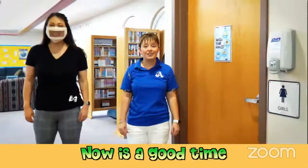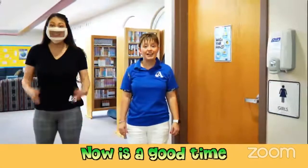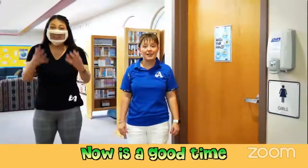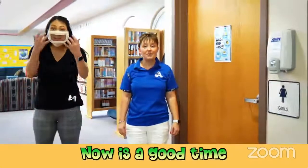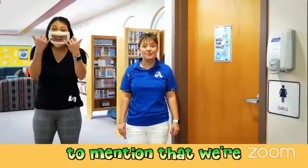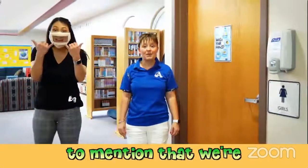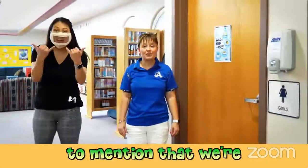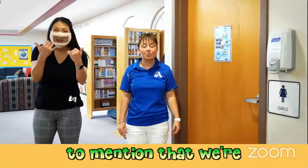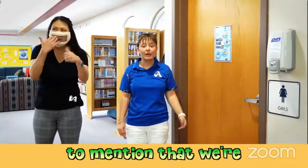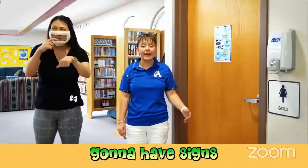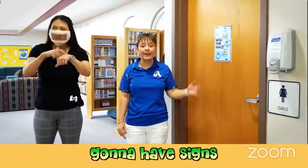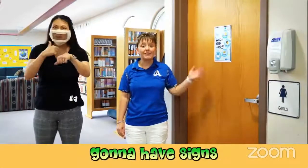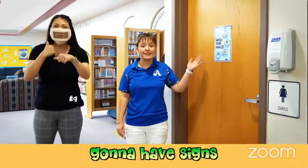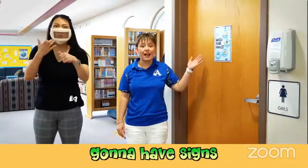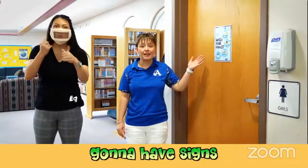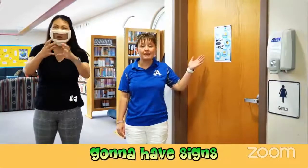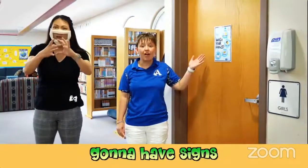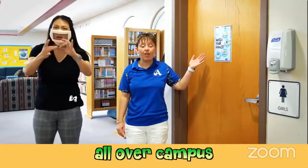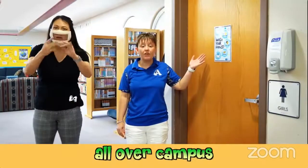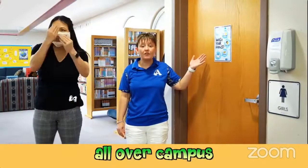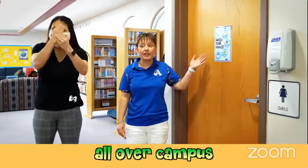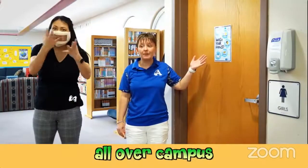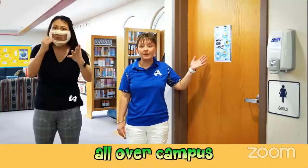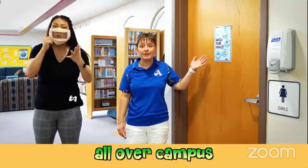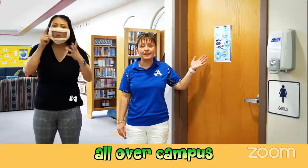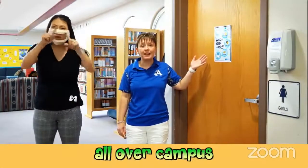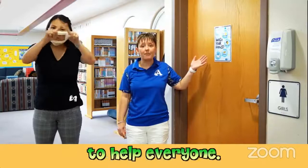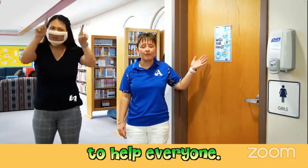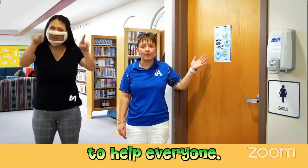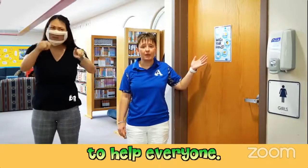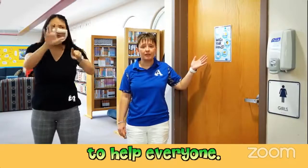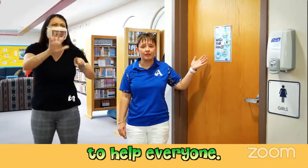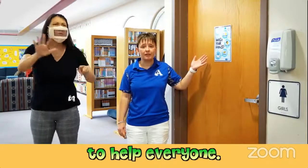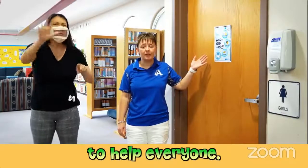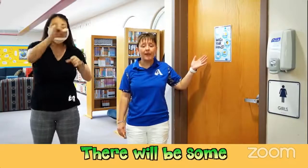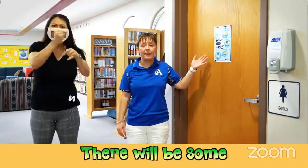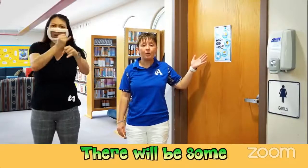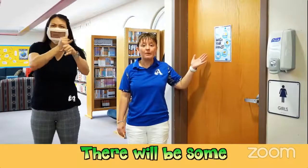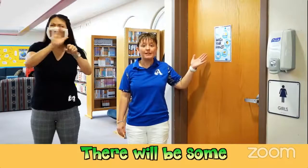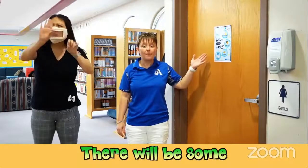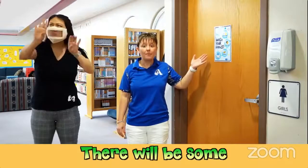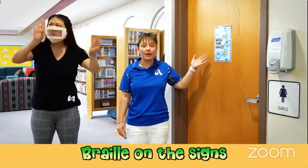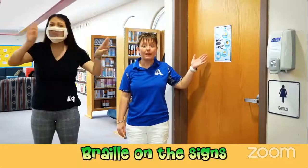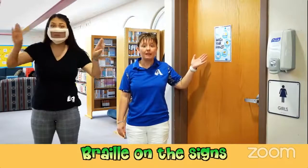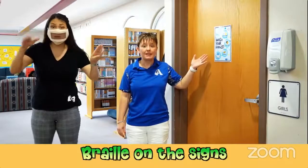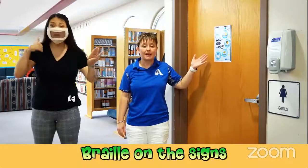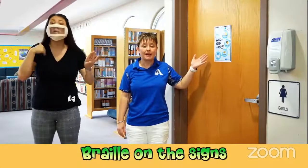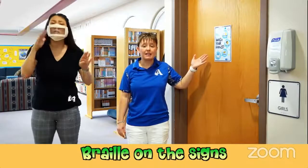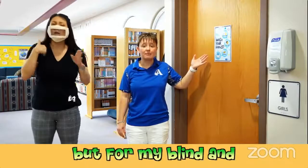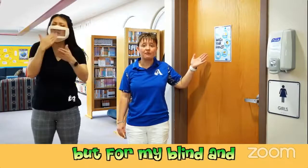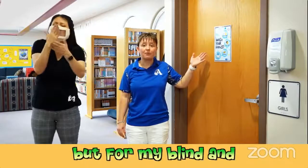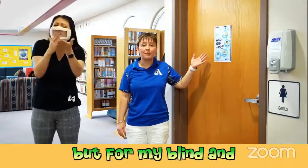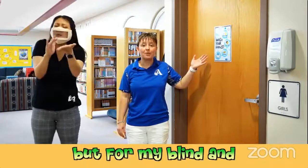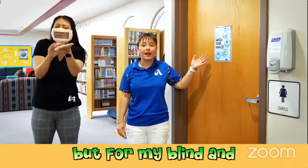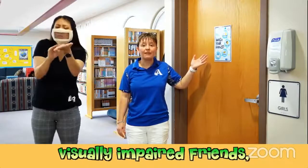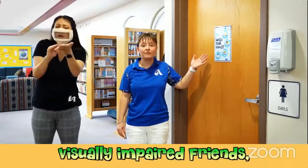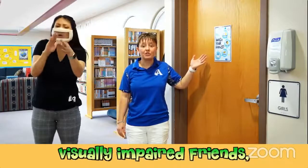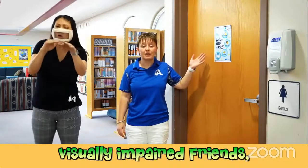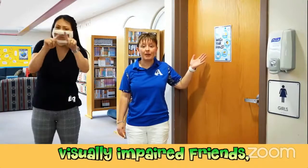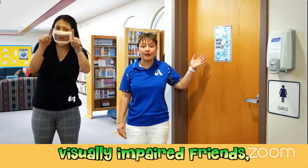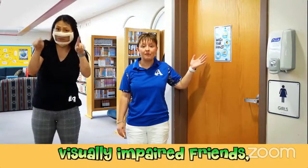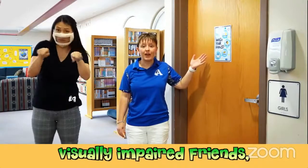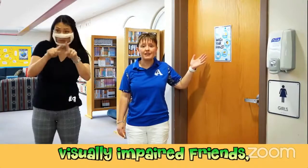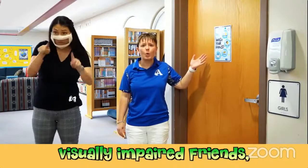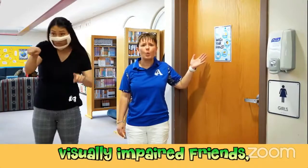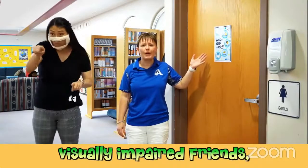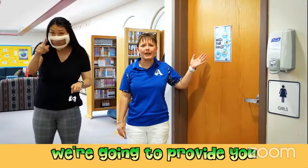Now is a good time to mention that we're going to have signs all over campus to help everyone. There will be some Braille on the signs, but for my blind and